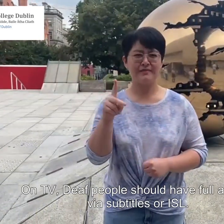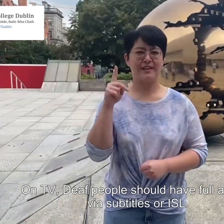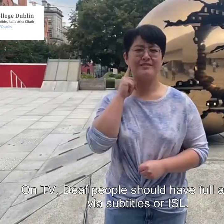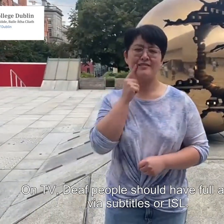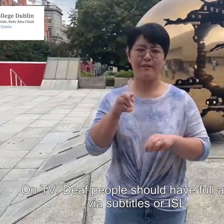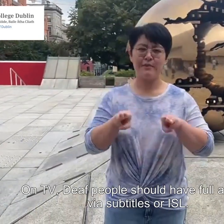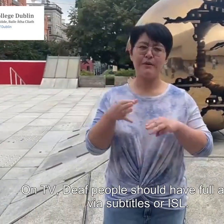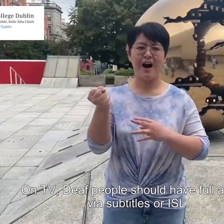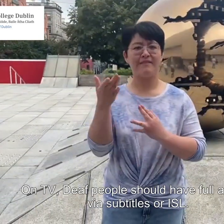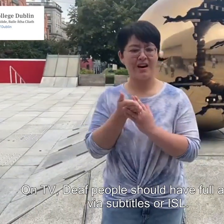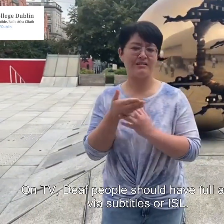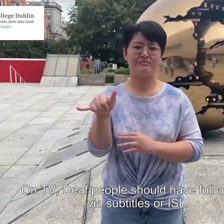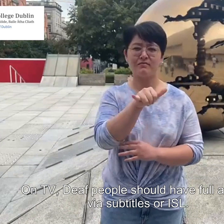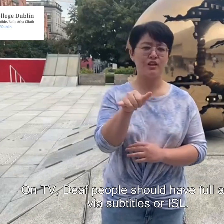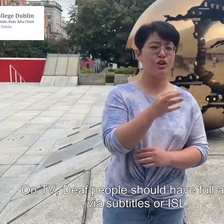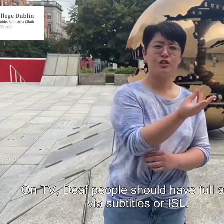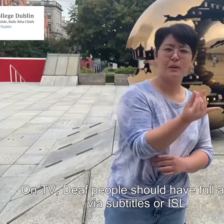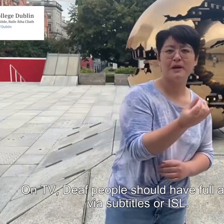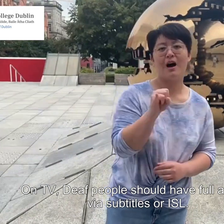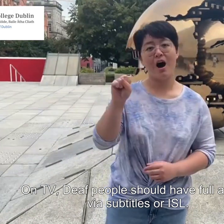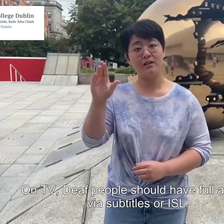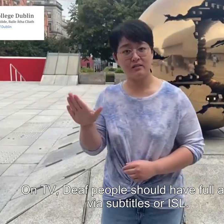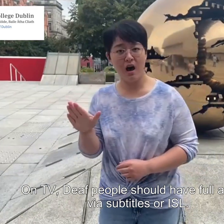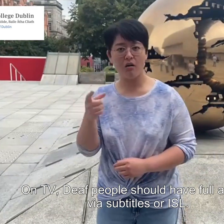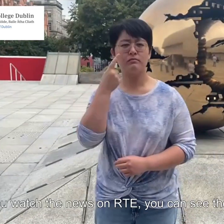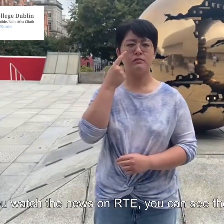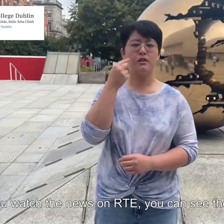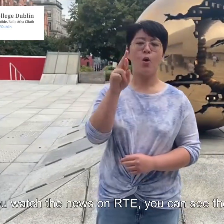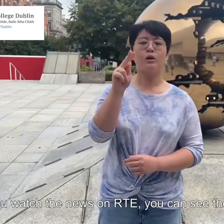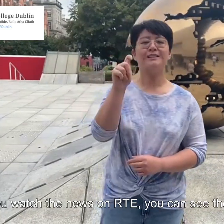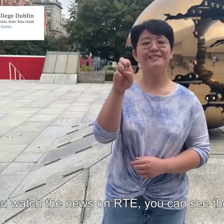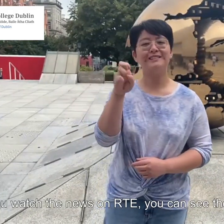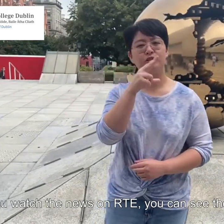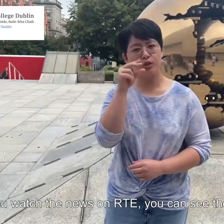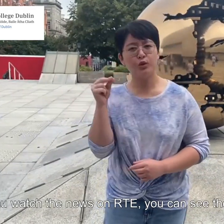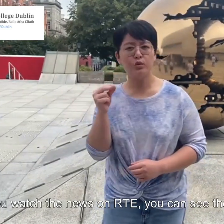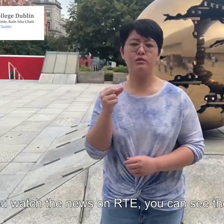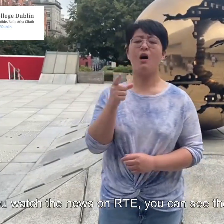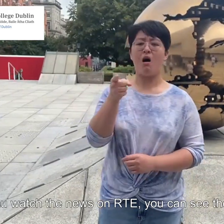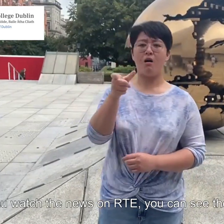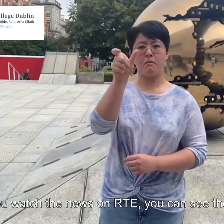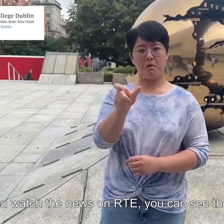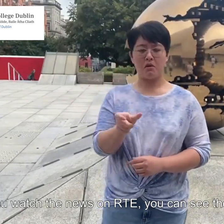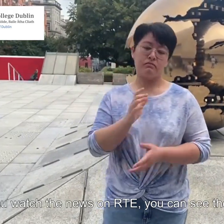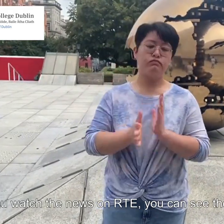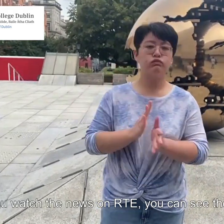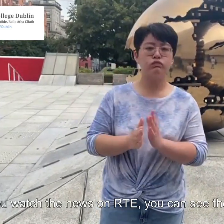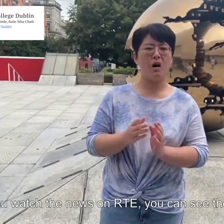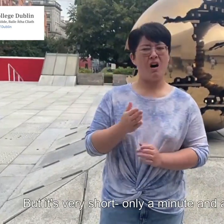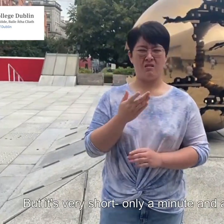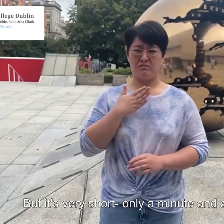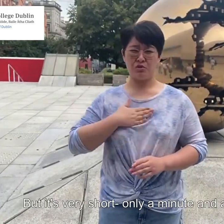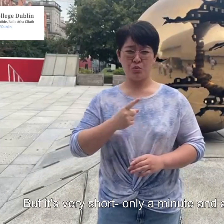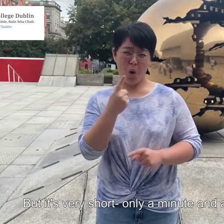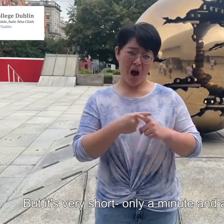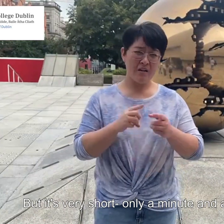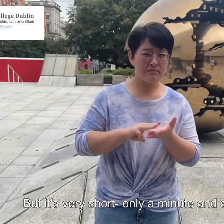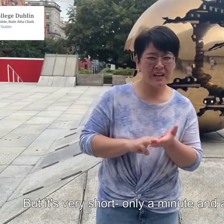On TV, deaf people should have full access via subtitles or ISL. If you watch the news on RTE, you can see the news in ISL, but it's